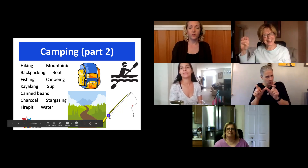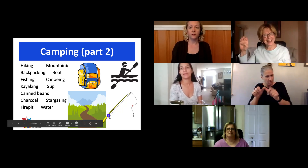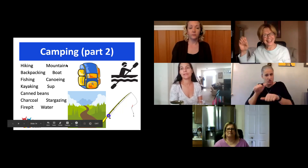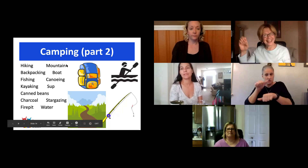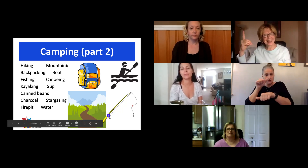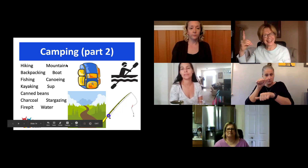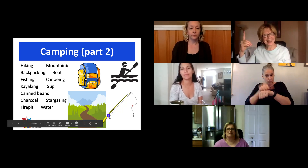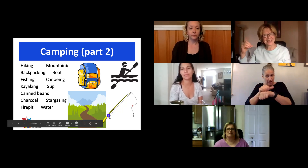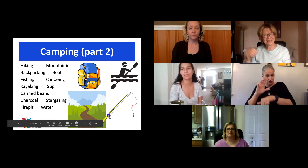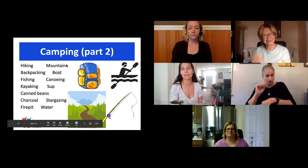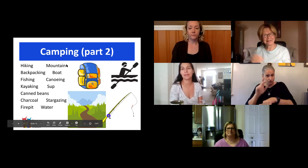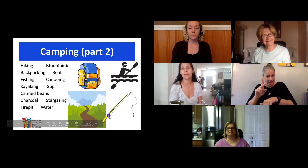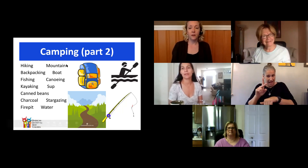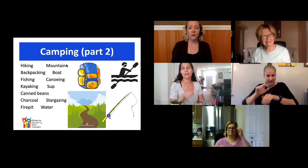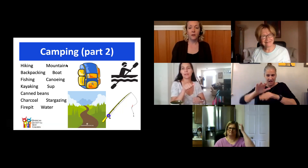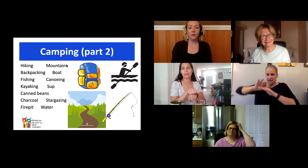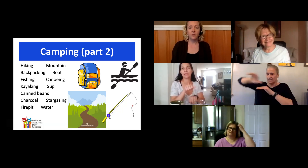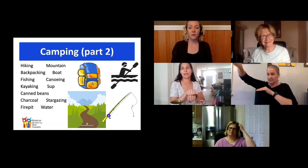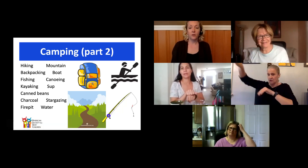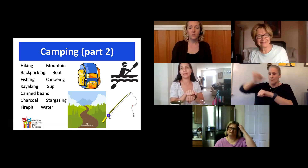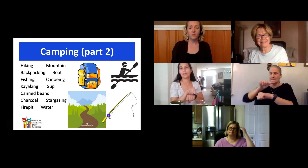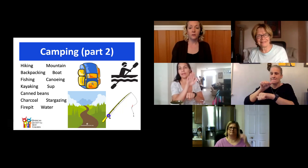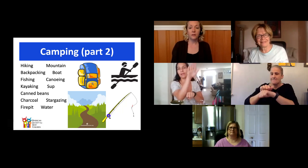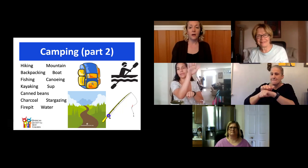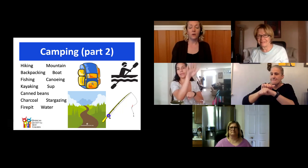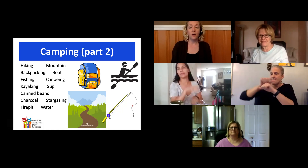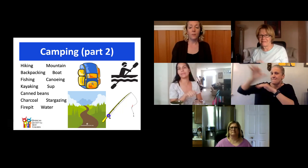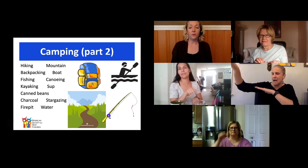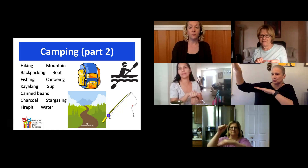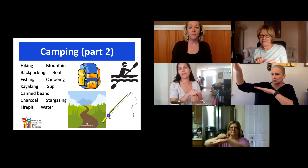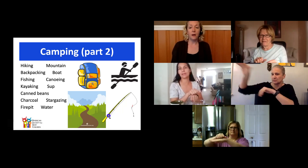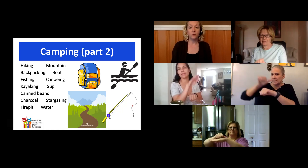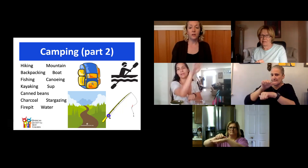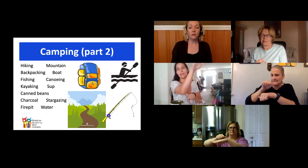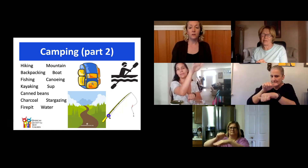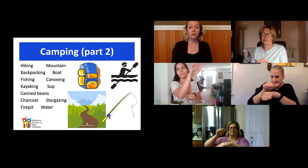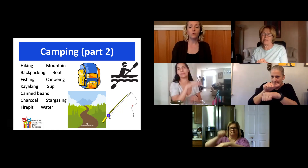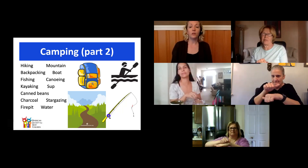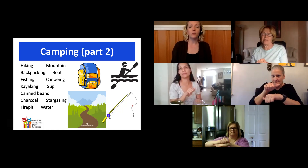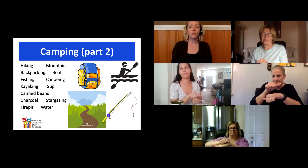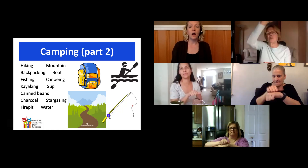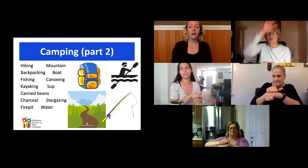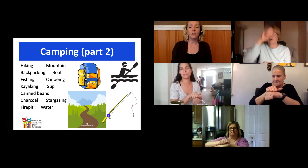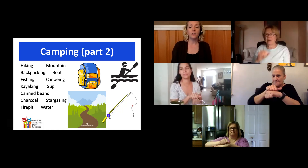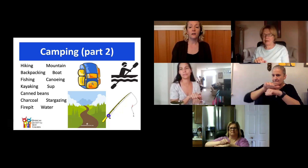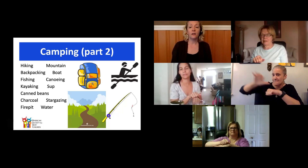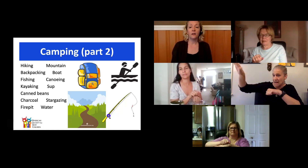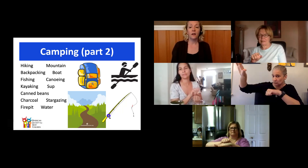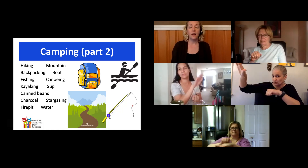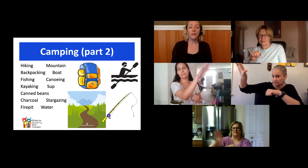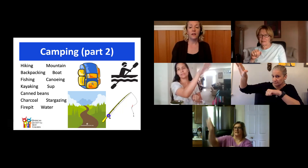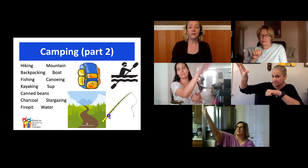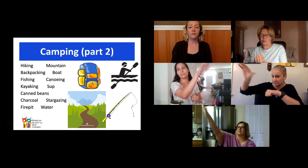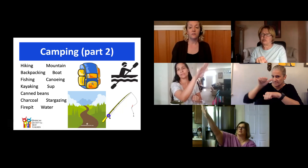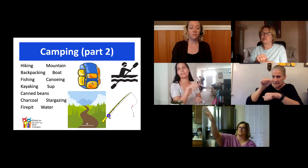Okay. Now, compound, mountain. So really rock, and then the shape of it